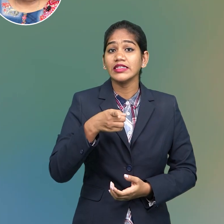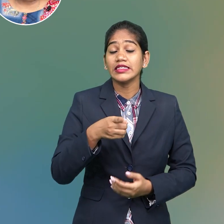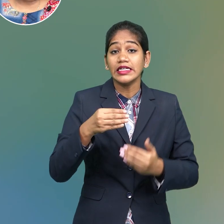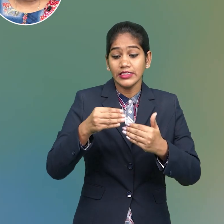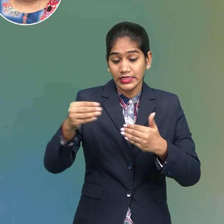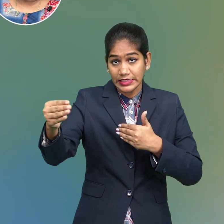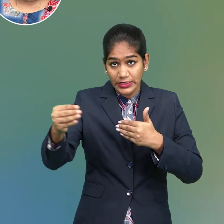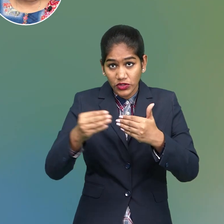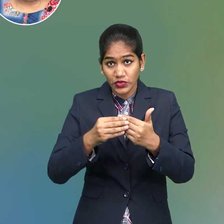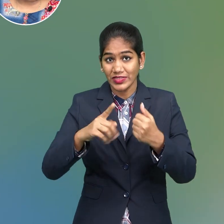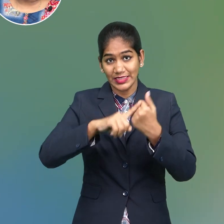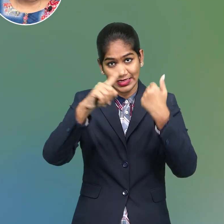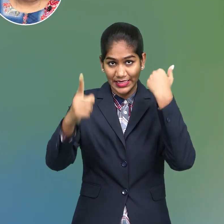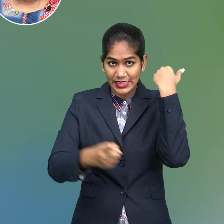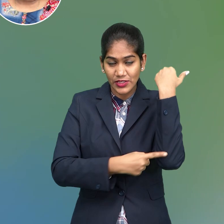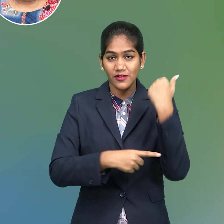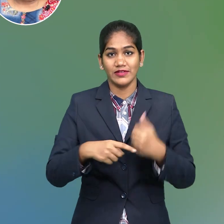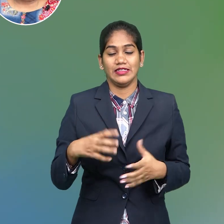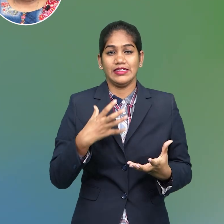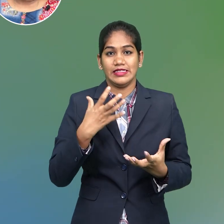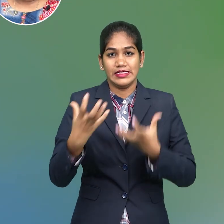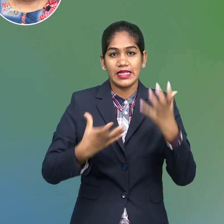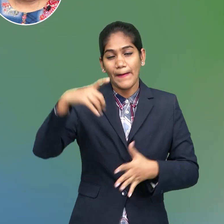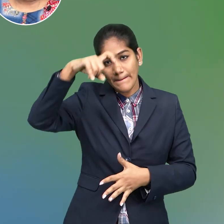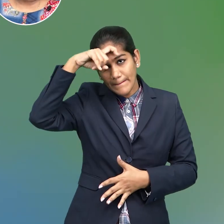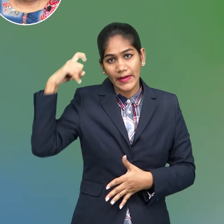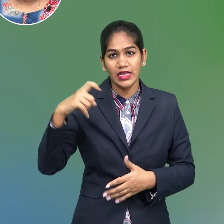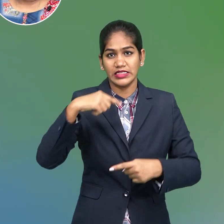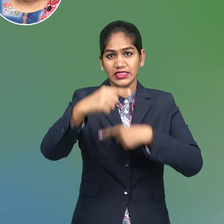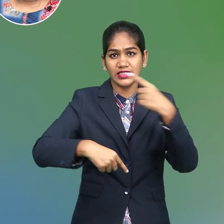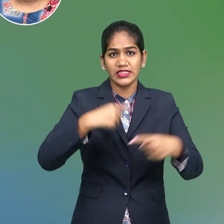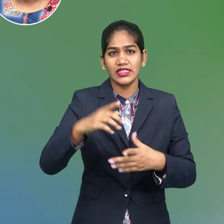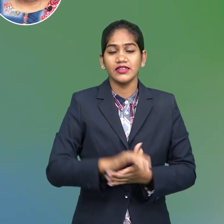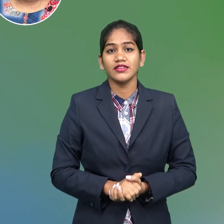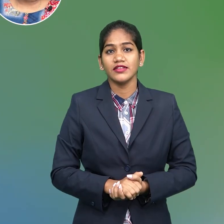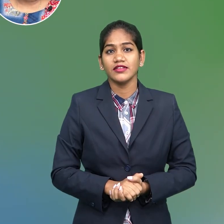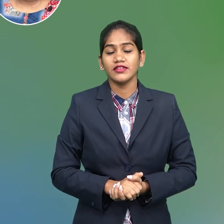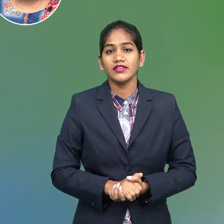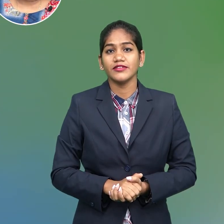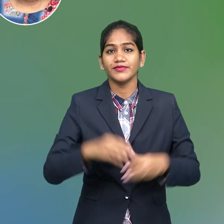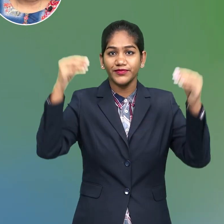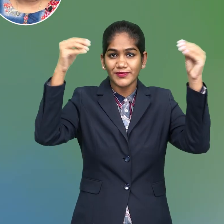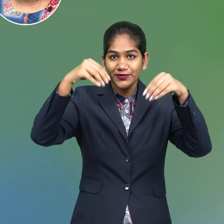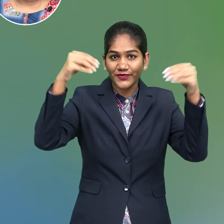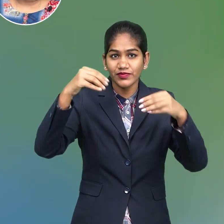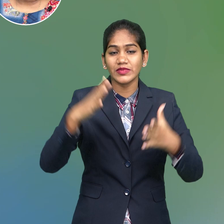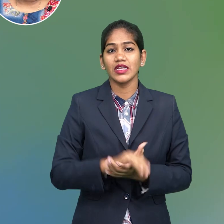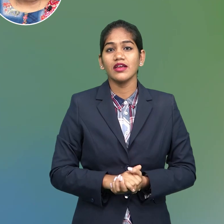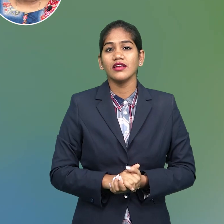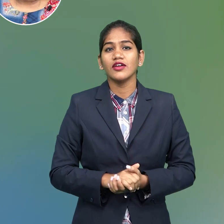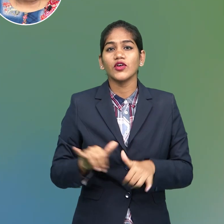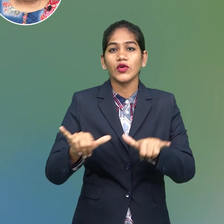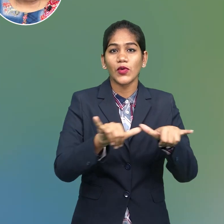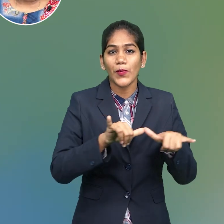Towards the end of the summer season, pre-monsoon showers are common in the Deccan Plateau.